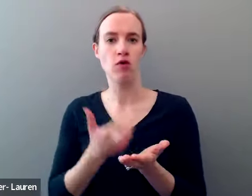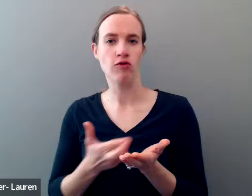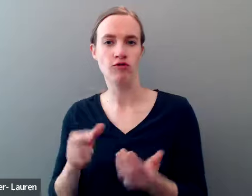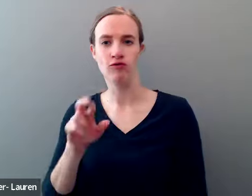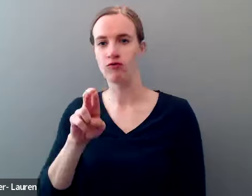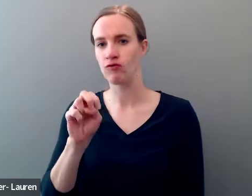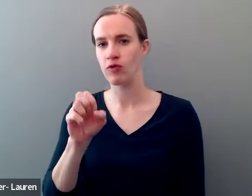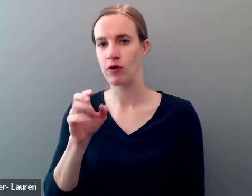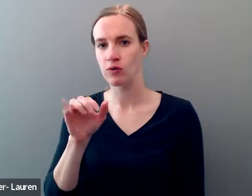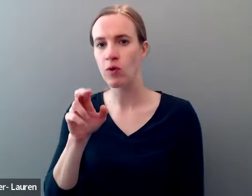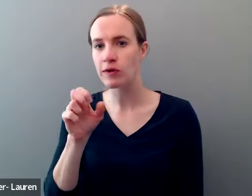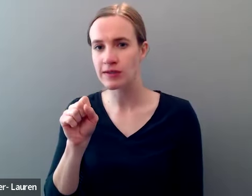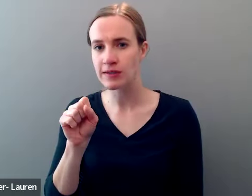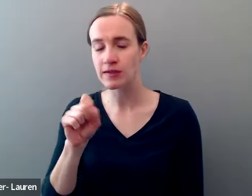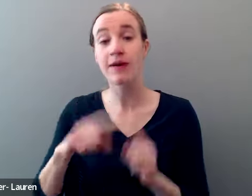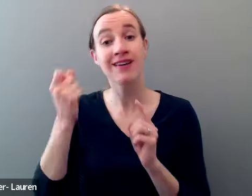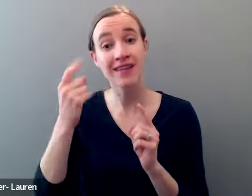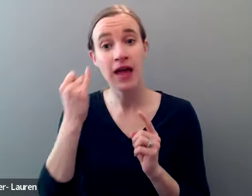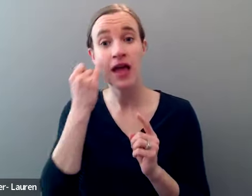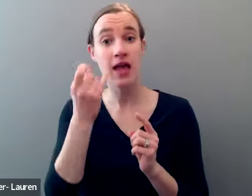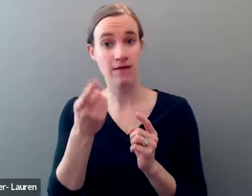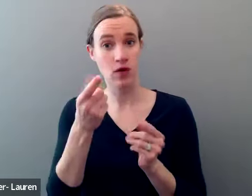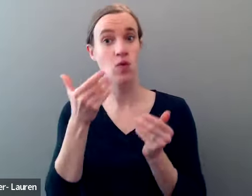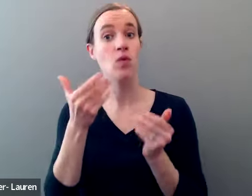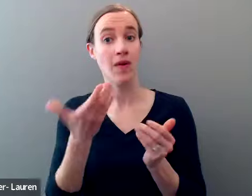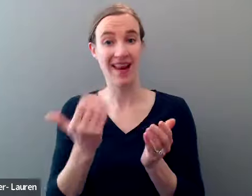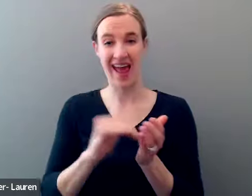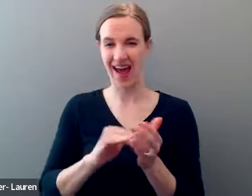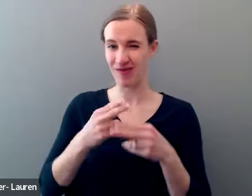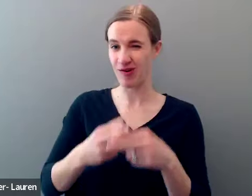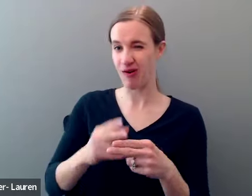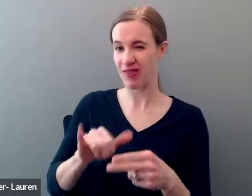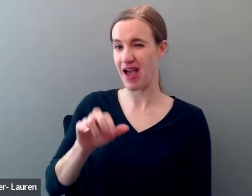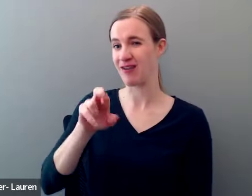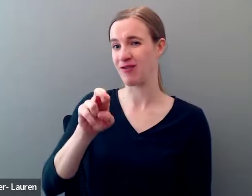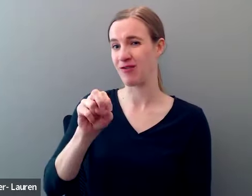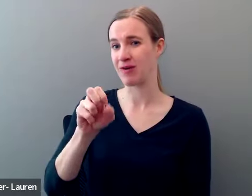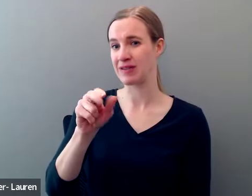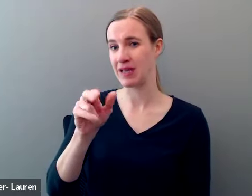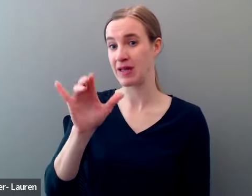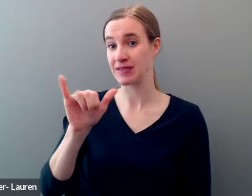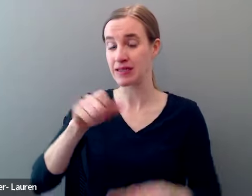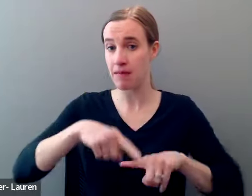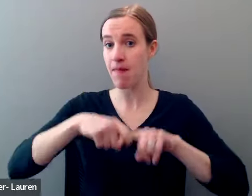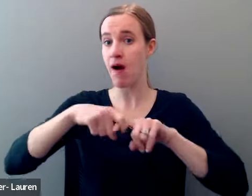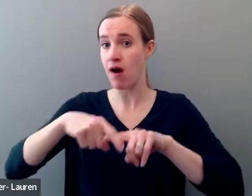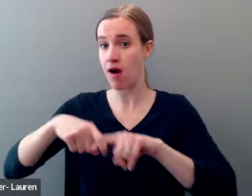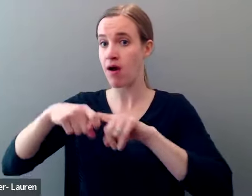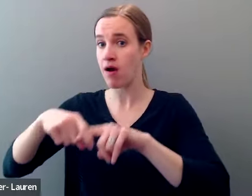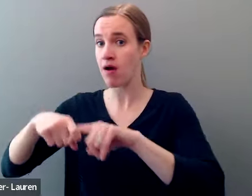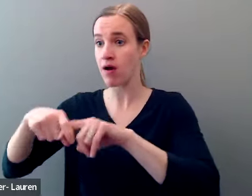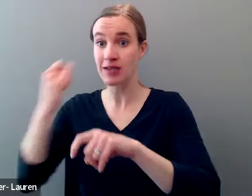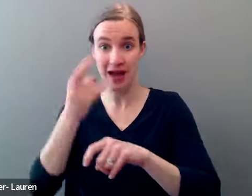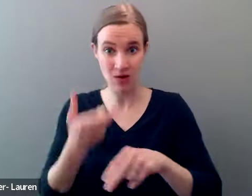you tie in these resiliency pauses, we call them, to your routine, the